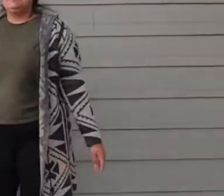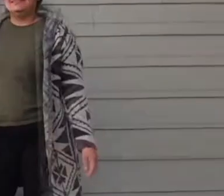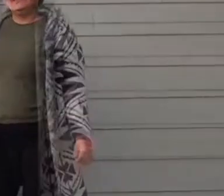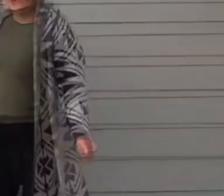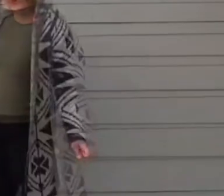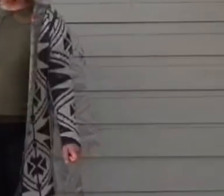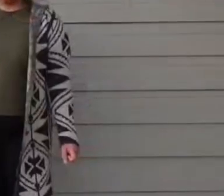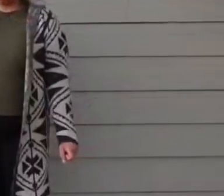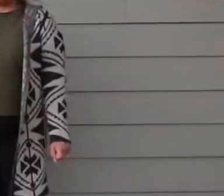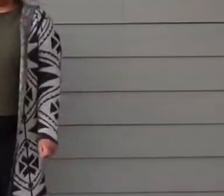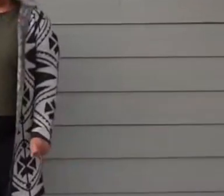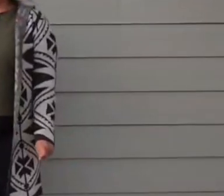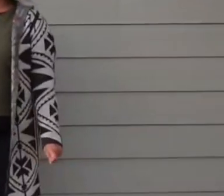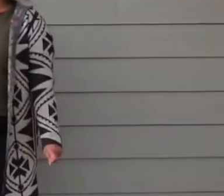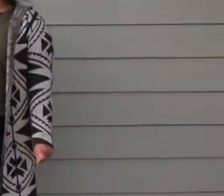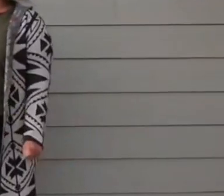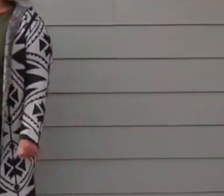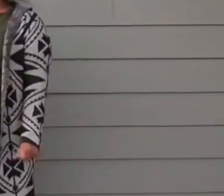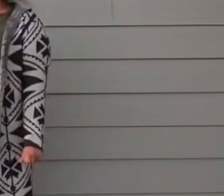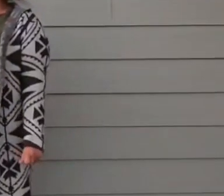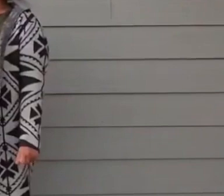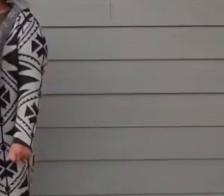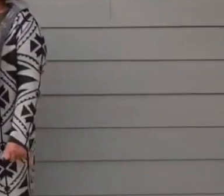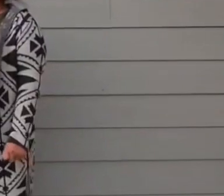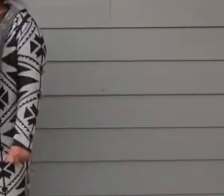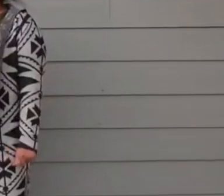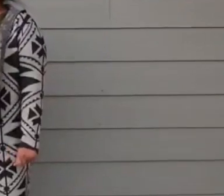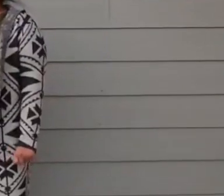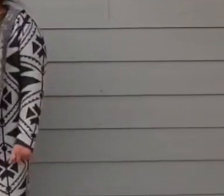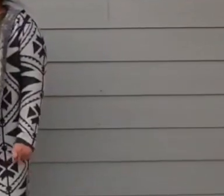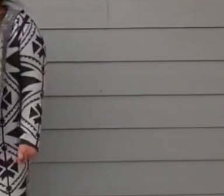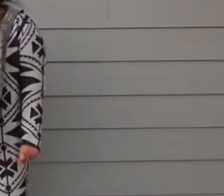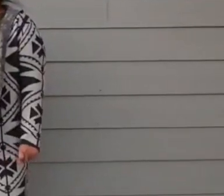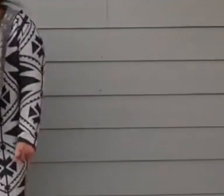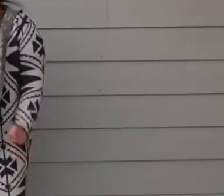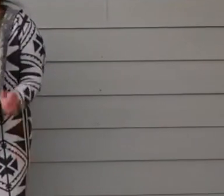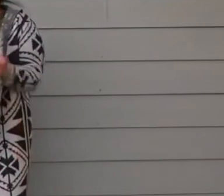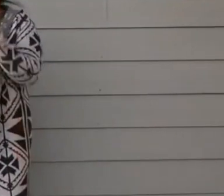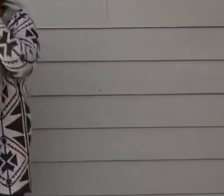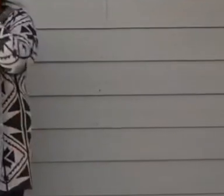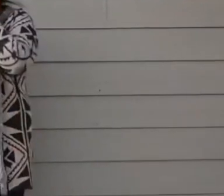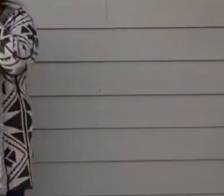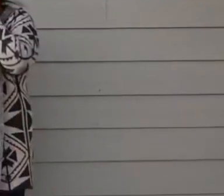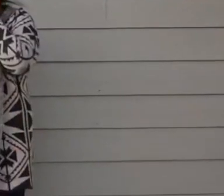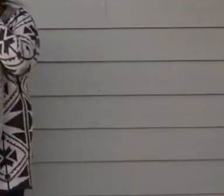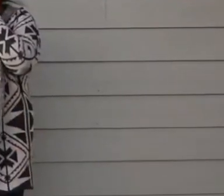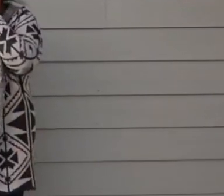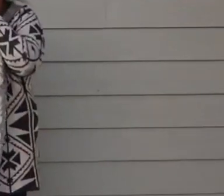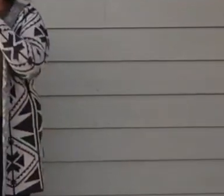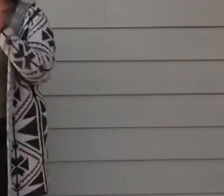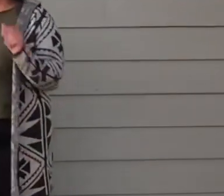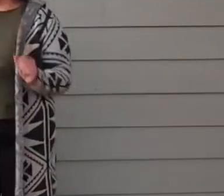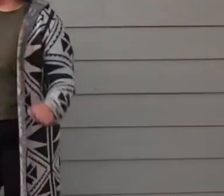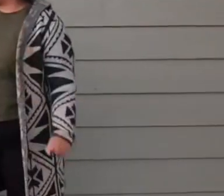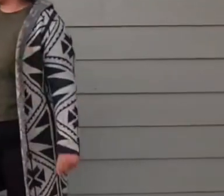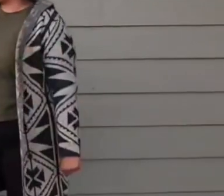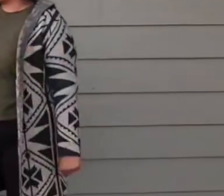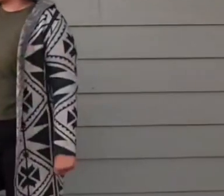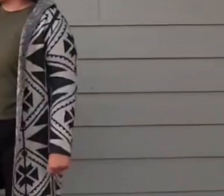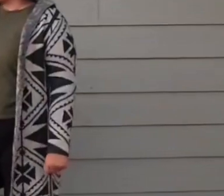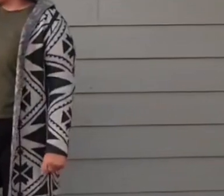legacy fund. Hey Ox, what's a tree's favorite song in autumn? I don't know.